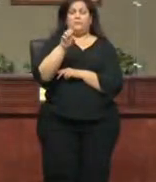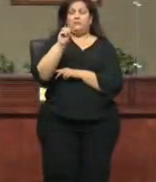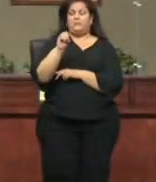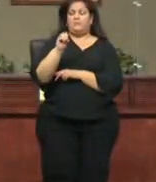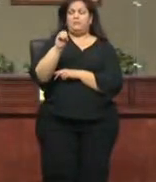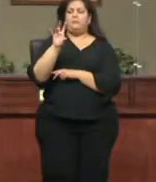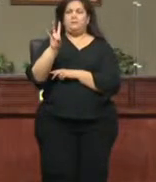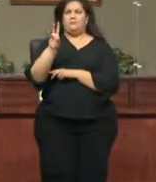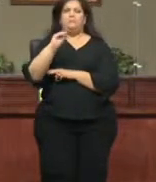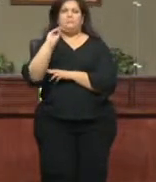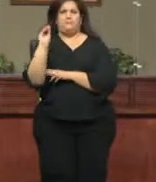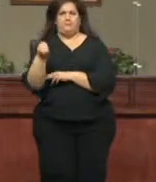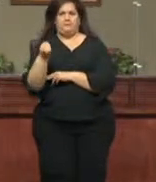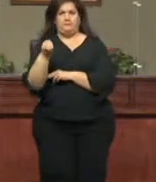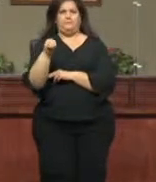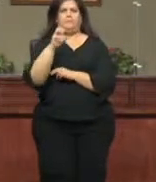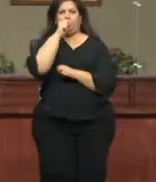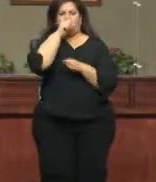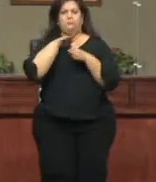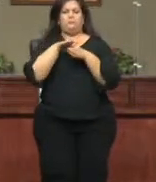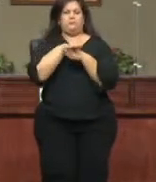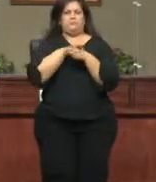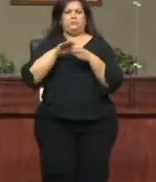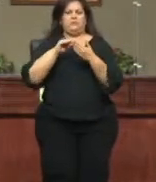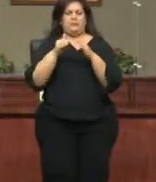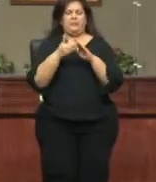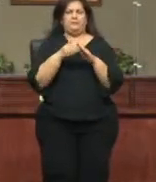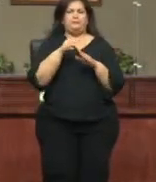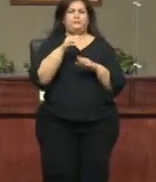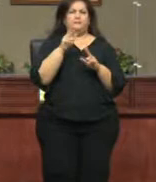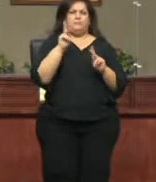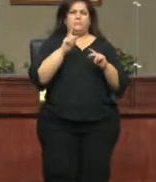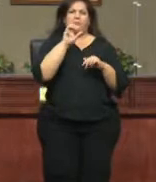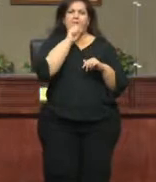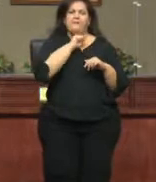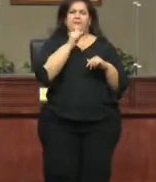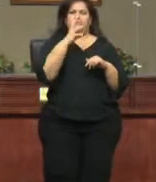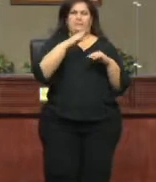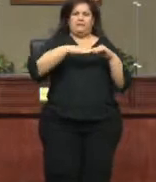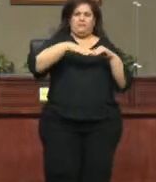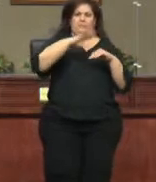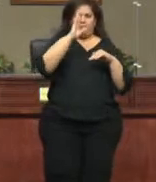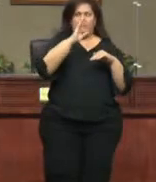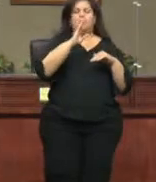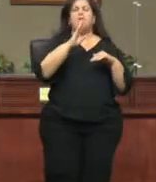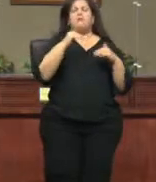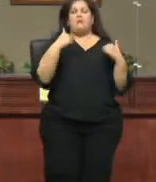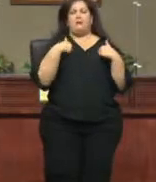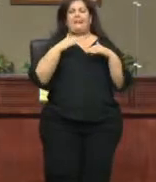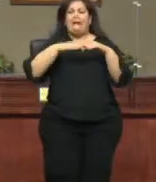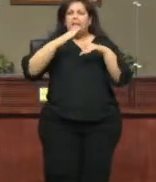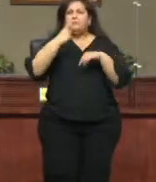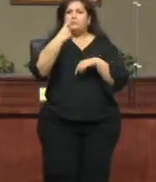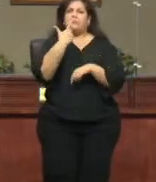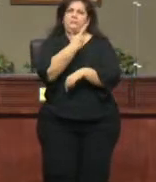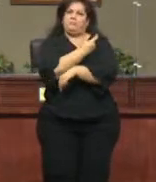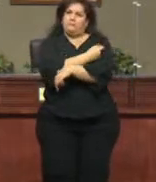55.07% of our county population ages 16 or older has had at least one dose of a